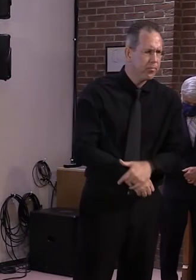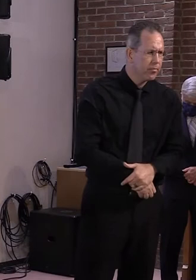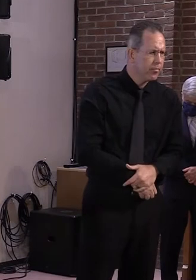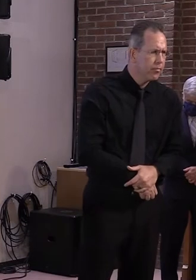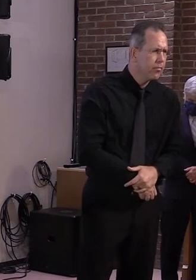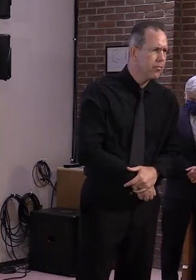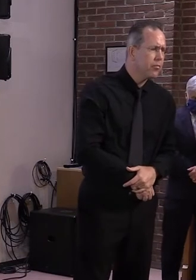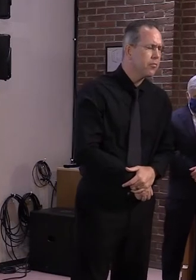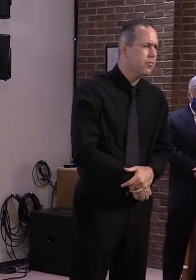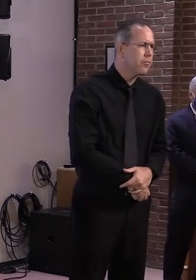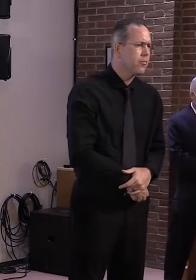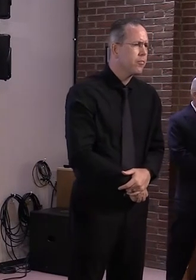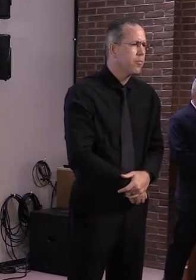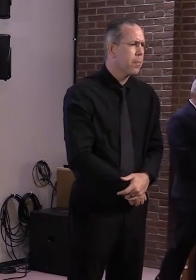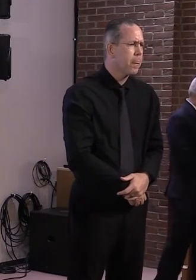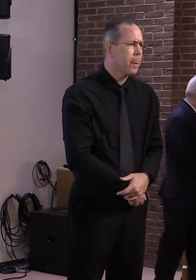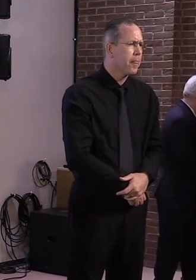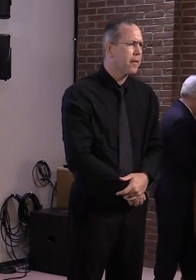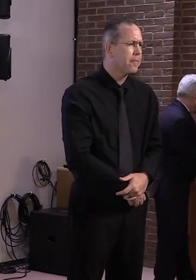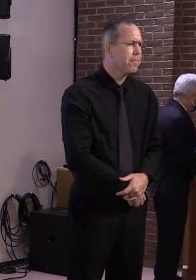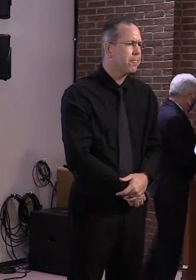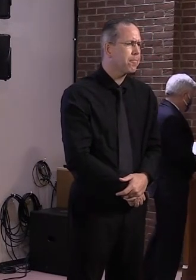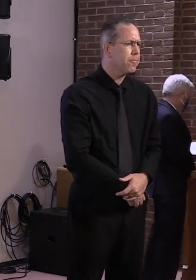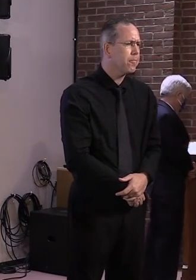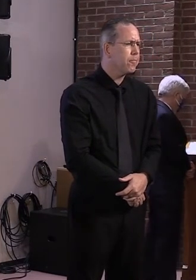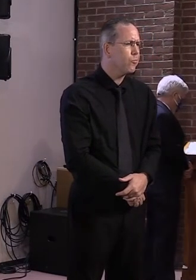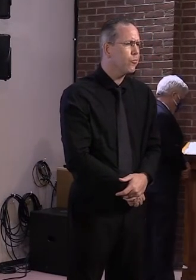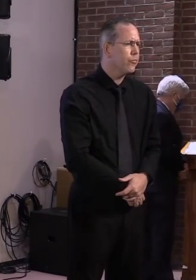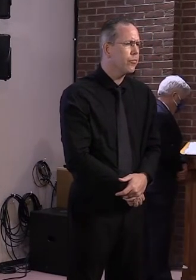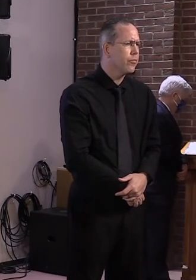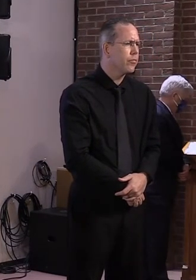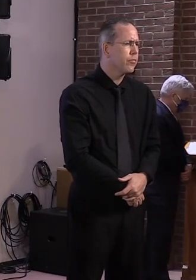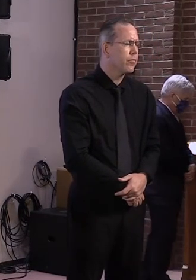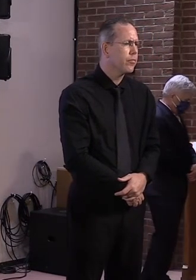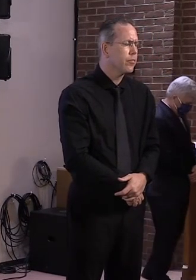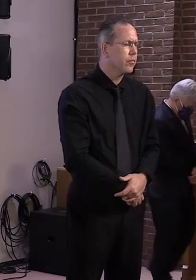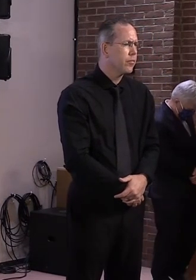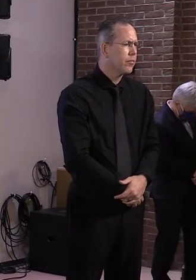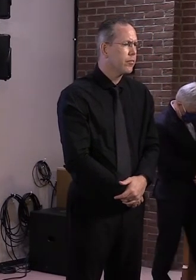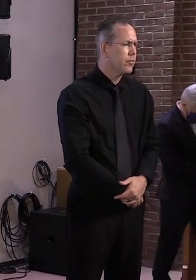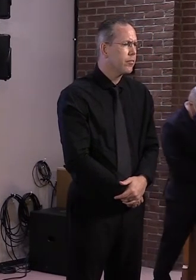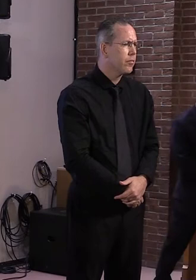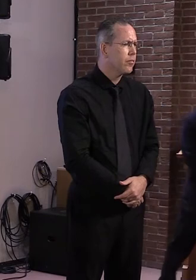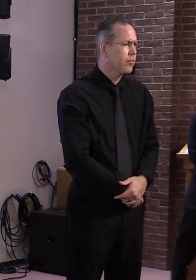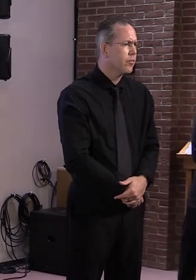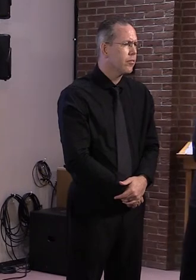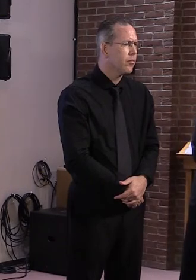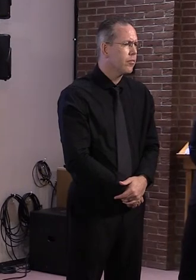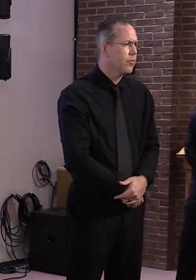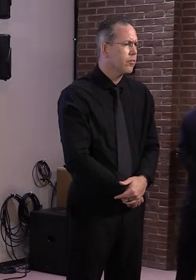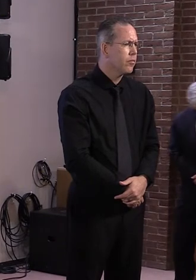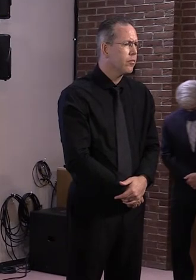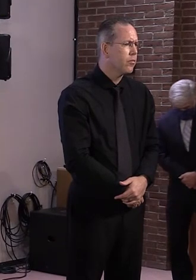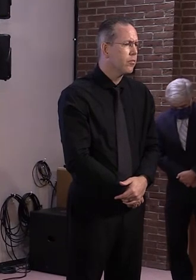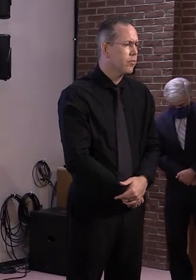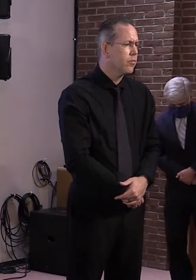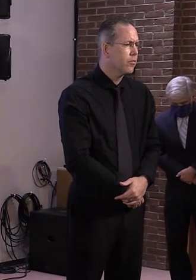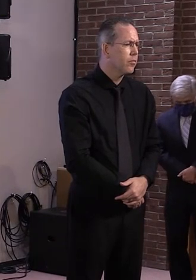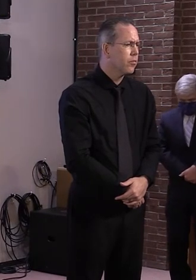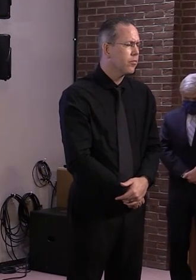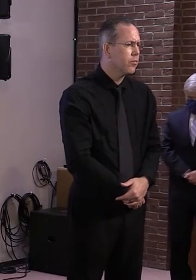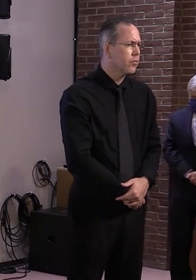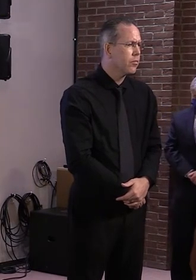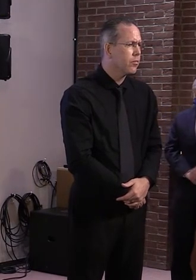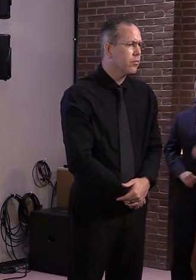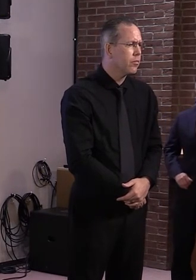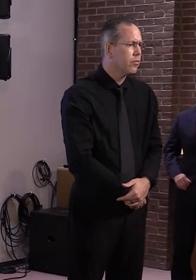region, as you mentioned earlier, Governor, some of these places are up to 10 hours thereabouts away, which